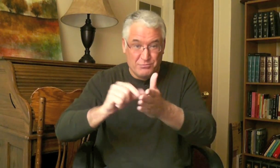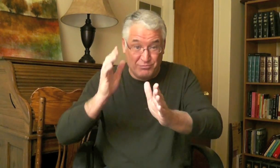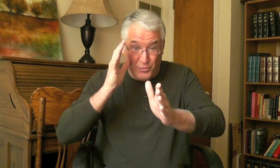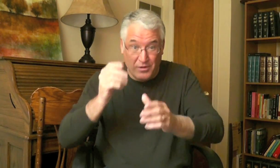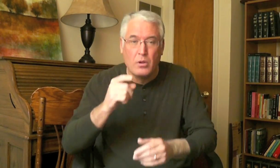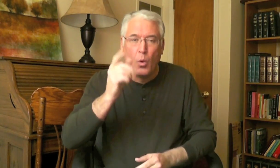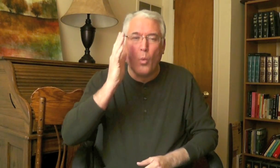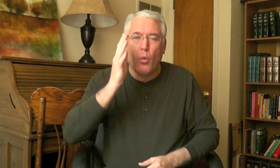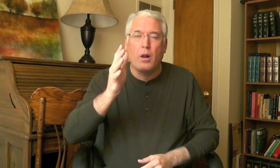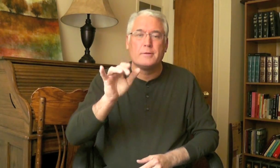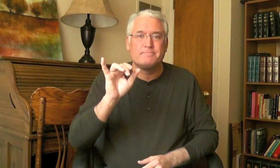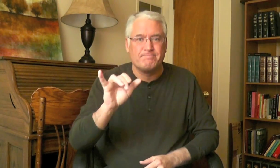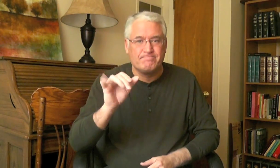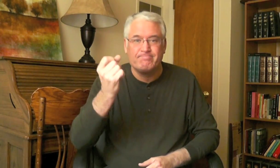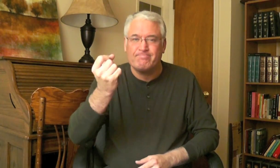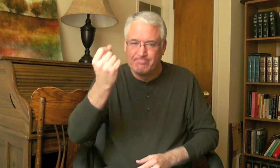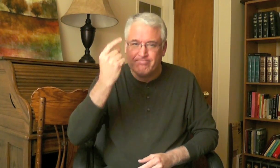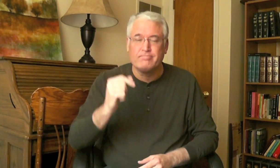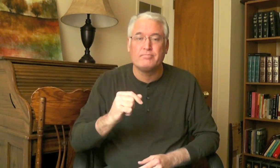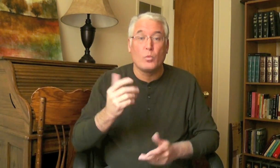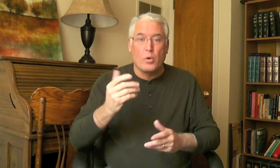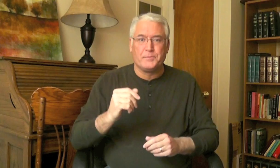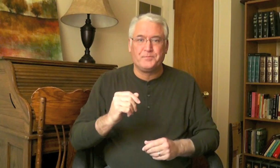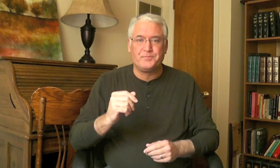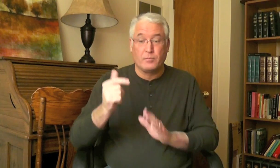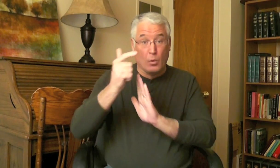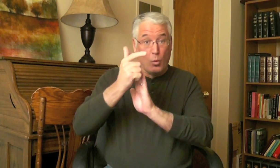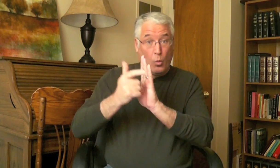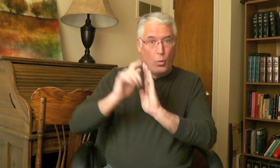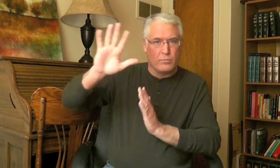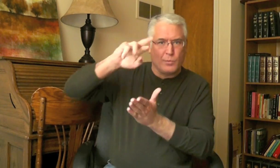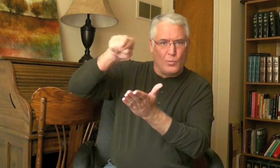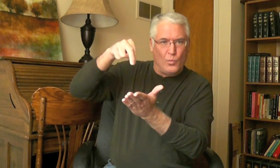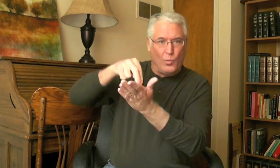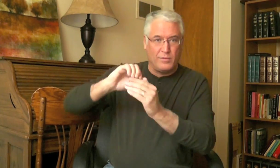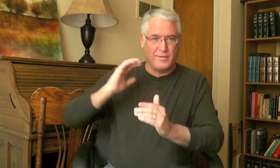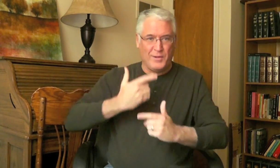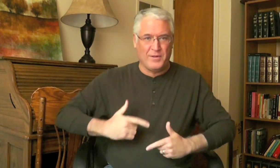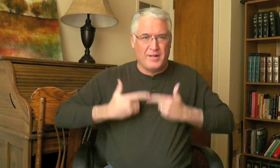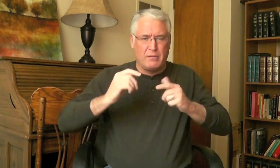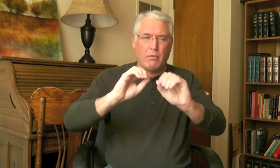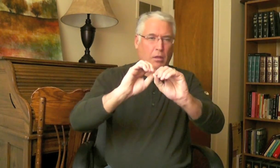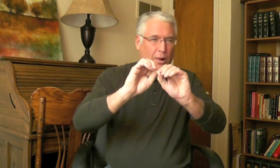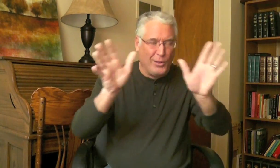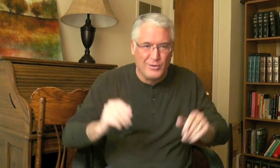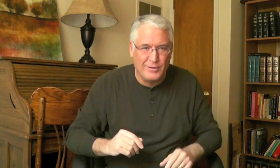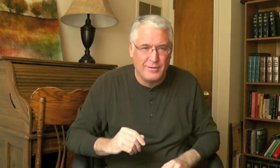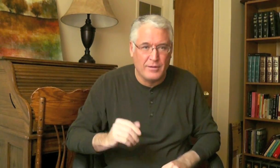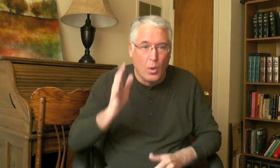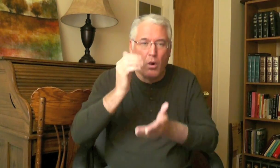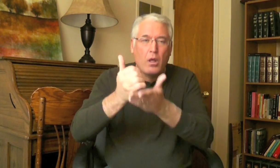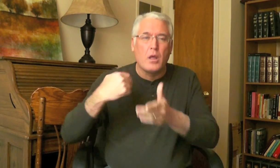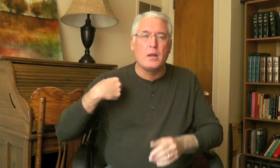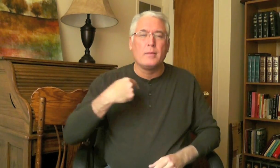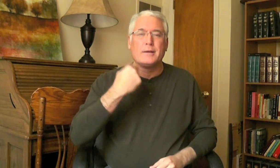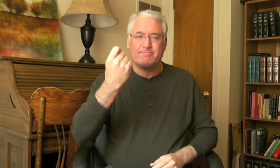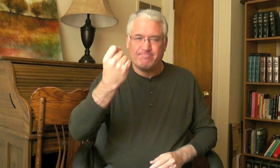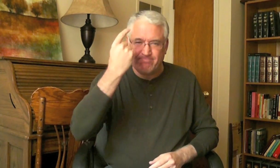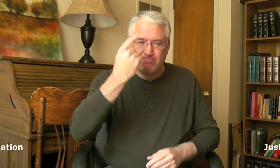of Romans and other verse, and then we will understand about this. That the role of the law and how it plays in our life